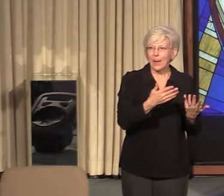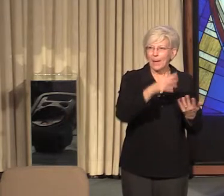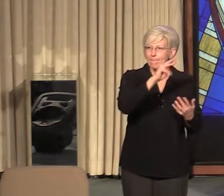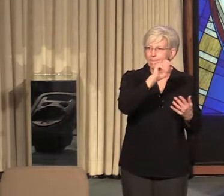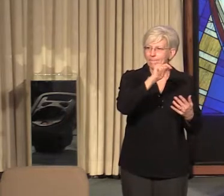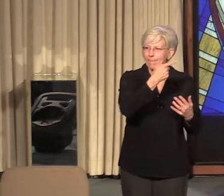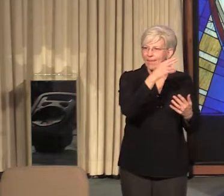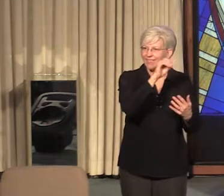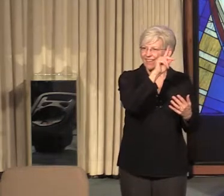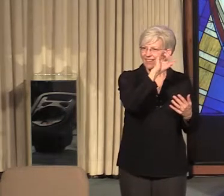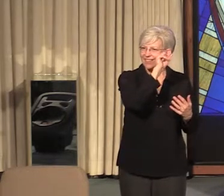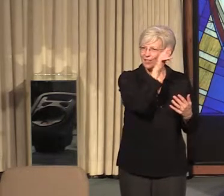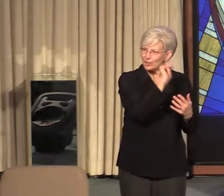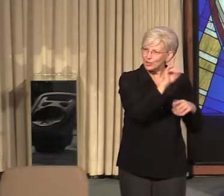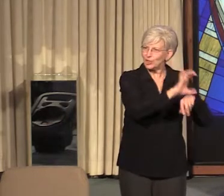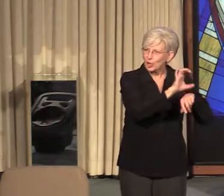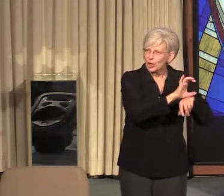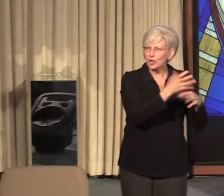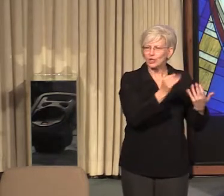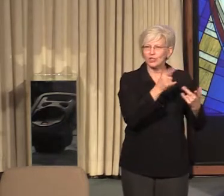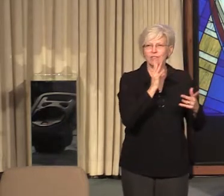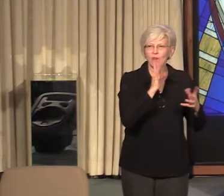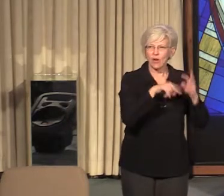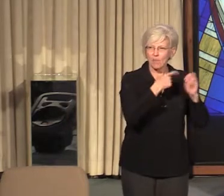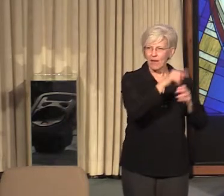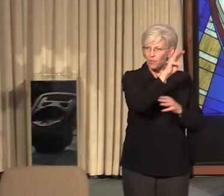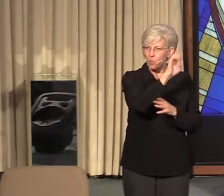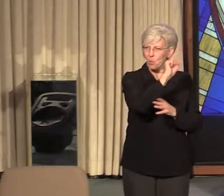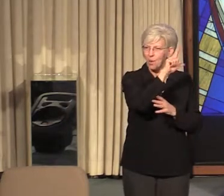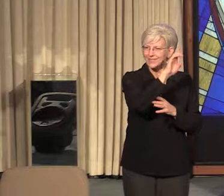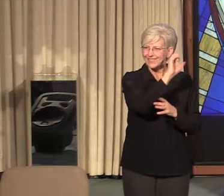right? I'm not sure if the Mormon church, you know, talks about